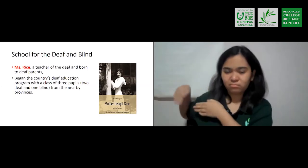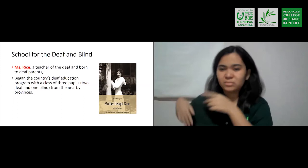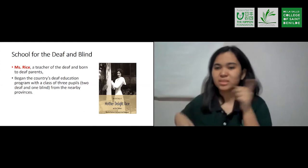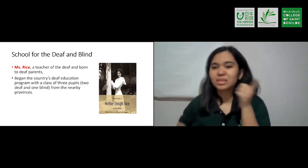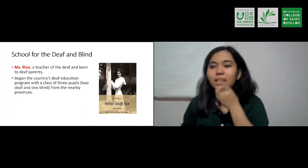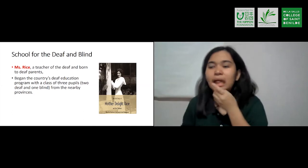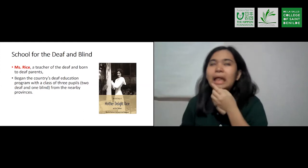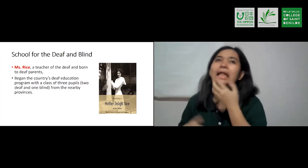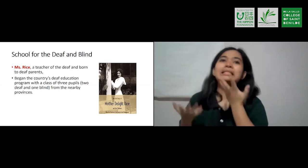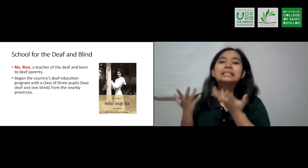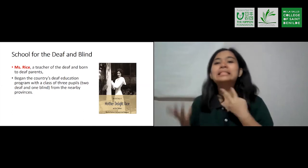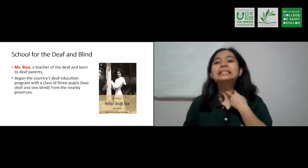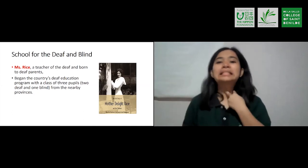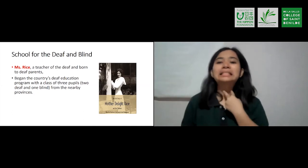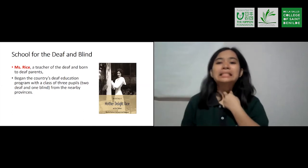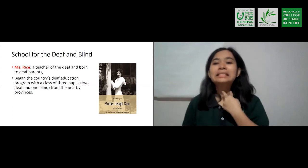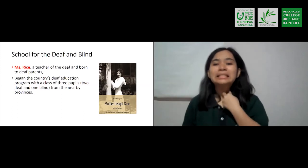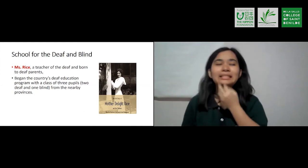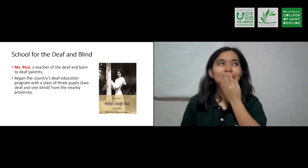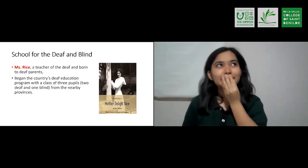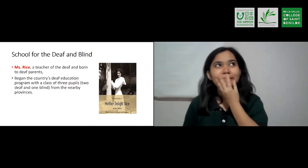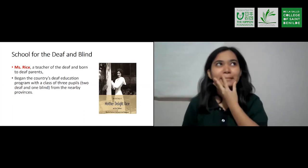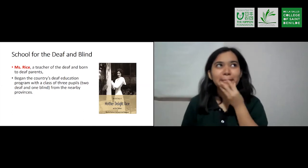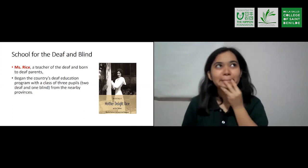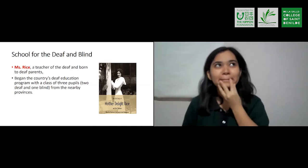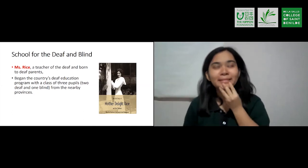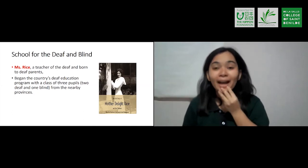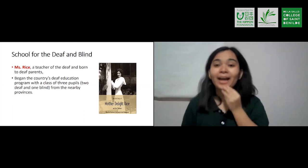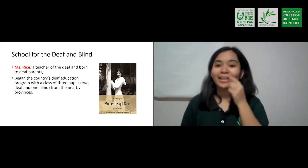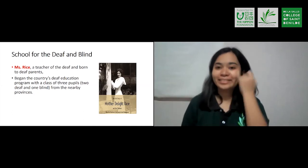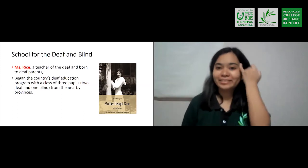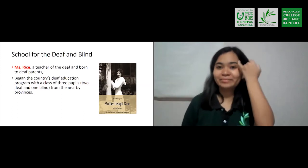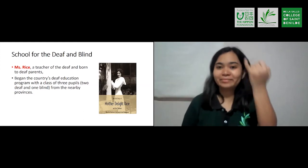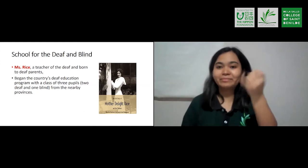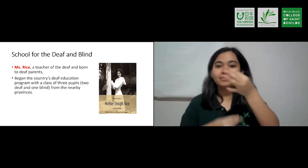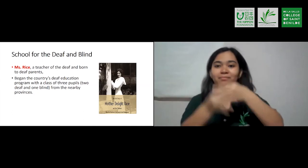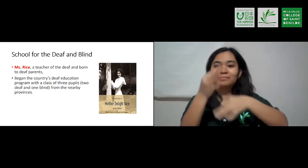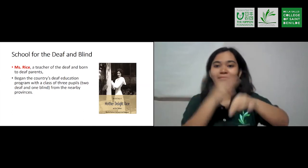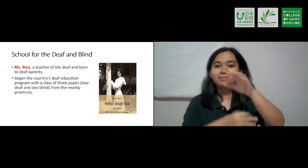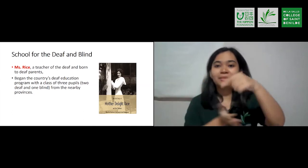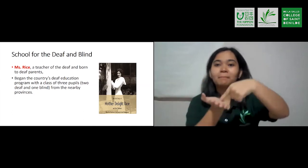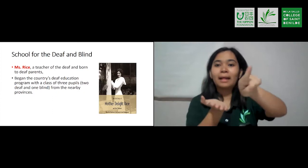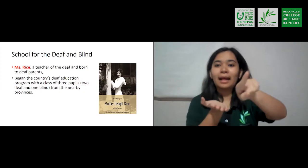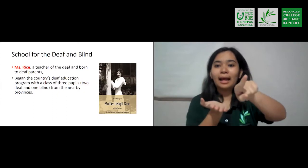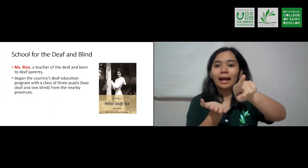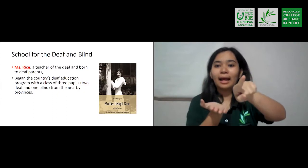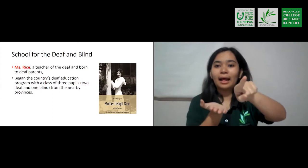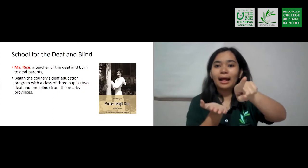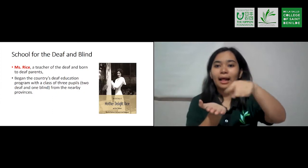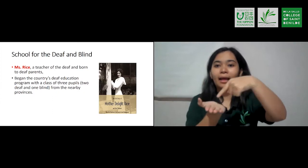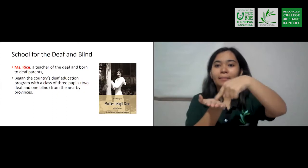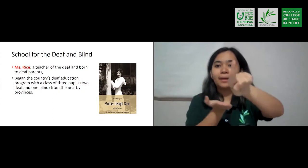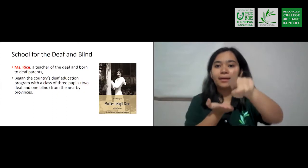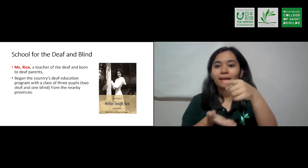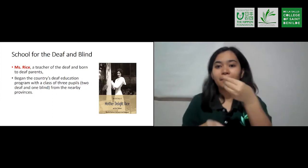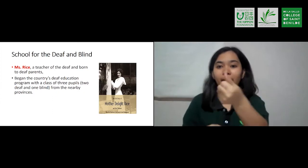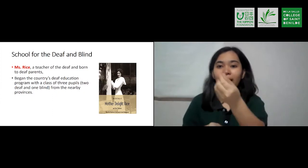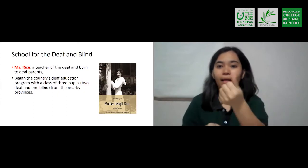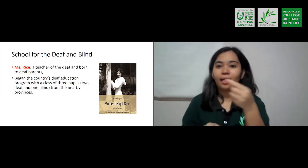disagreed. Delight was trying to figure out a way to convince